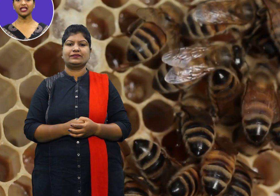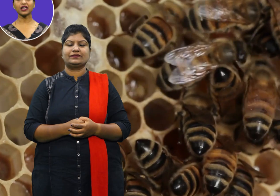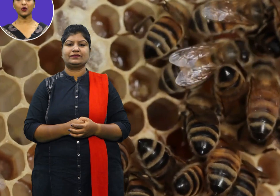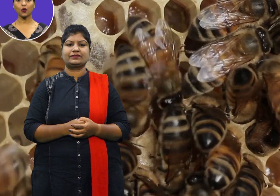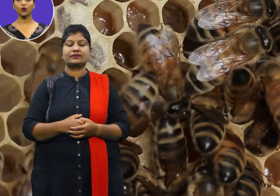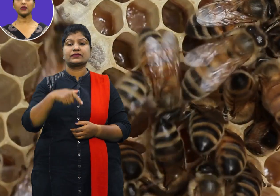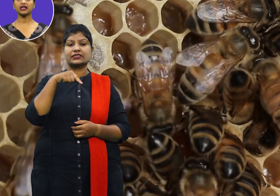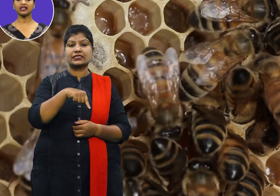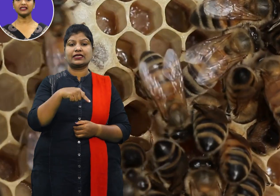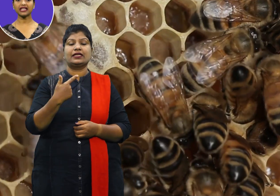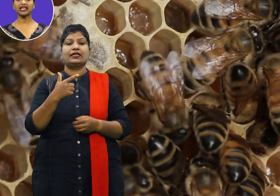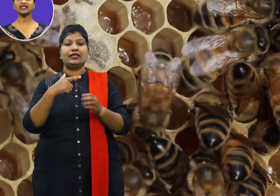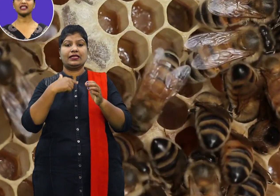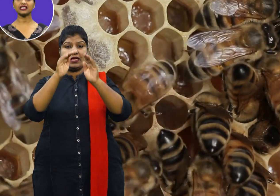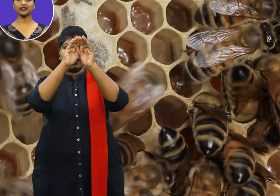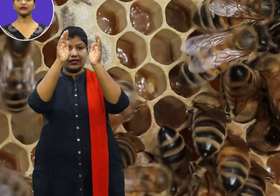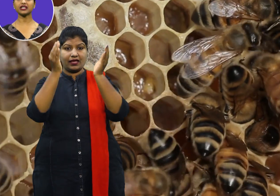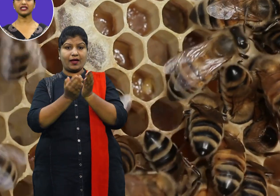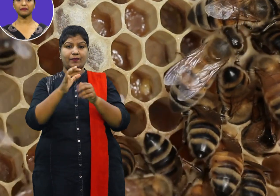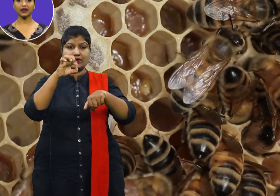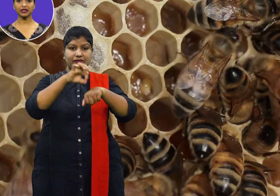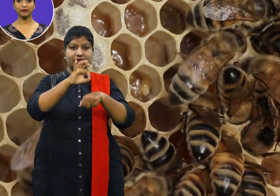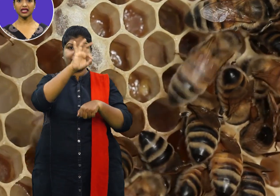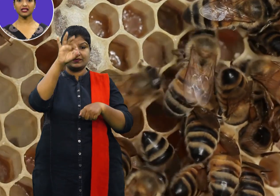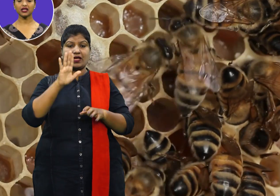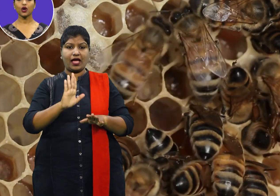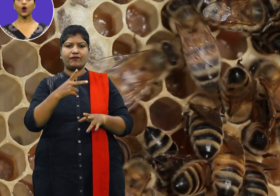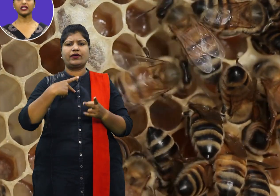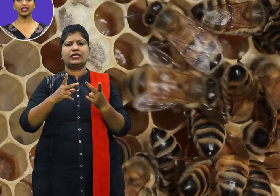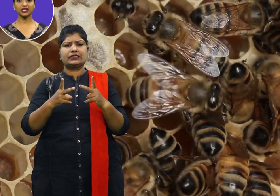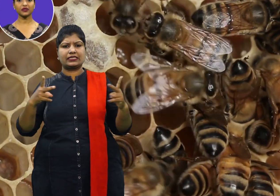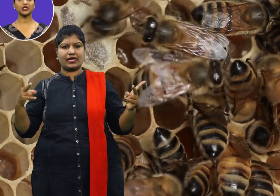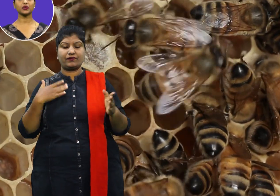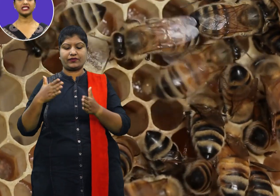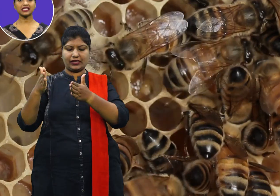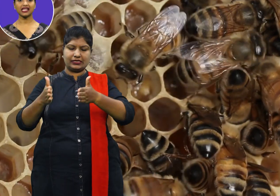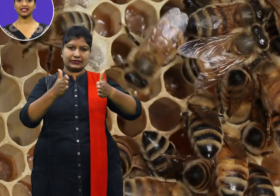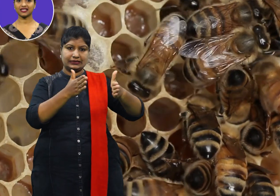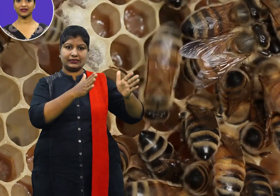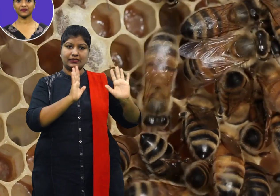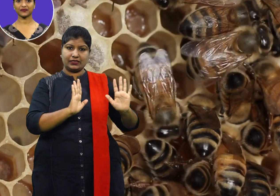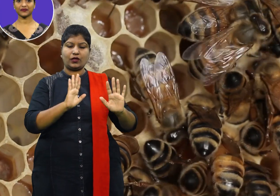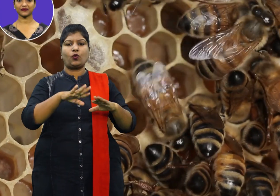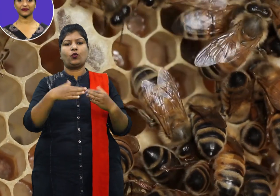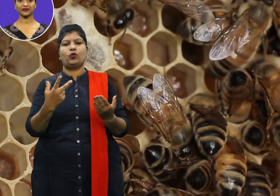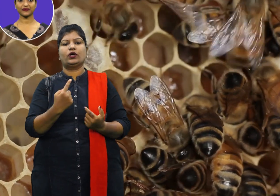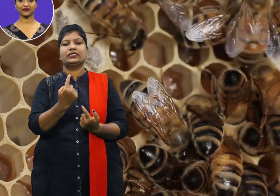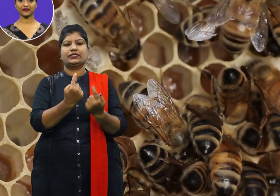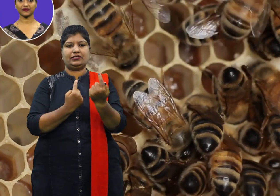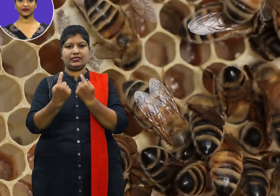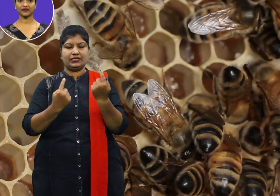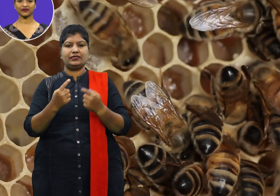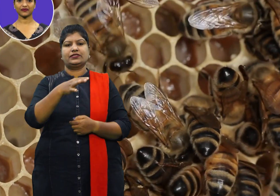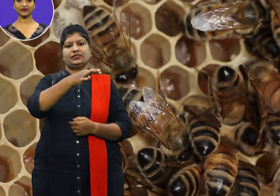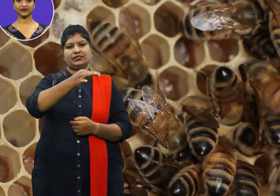The honeycomb contains different compartments or individual cells.